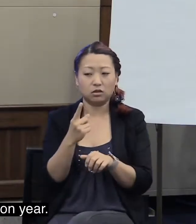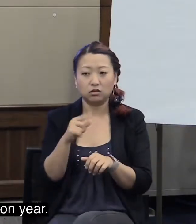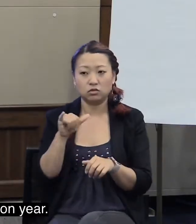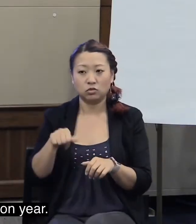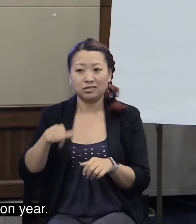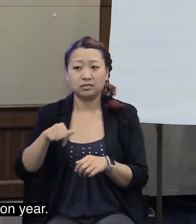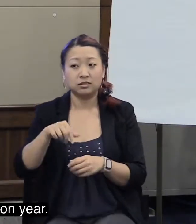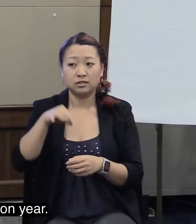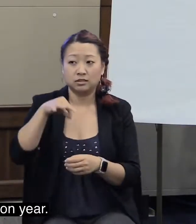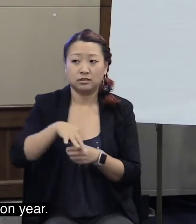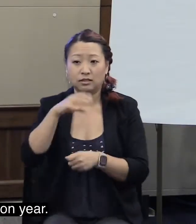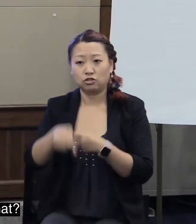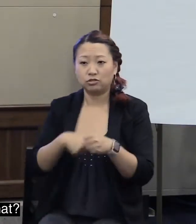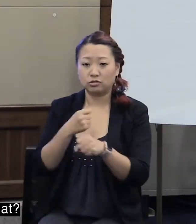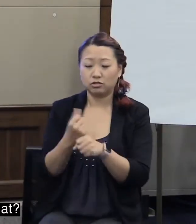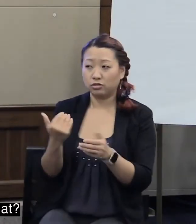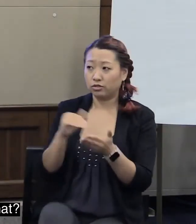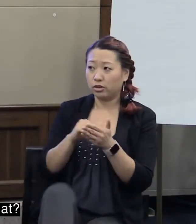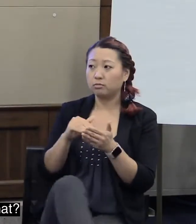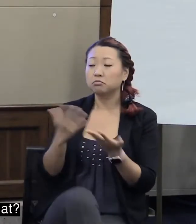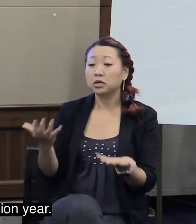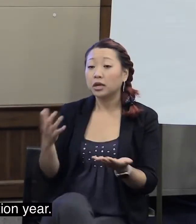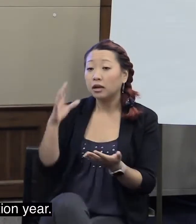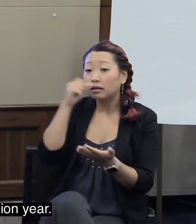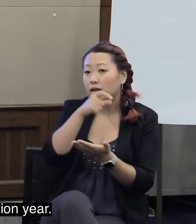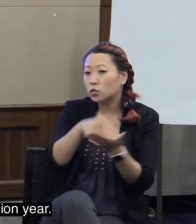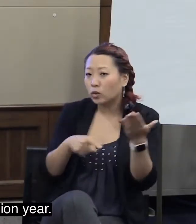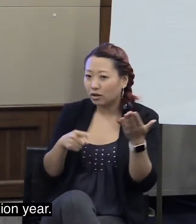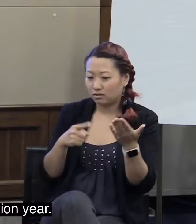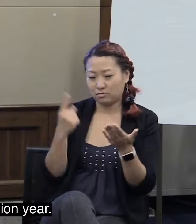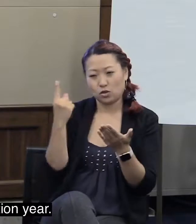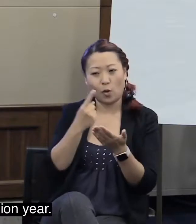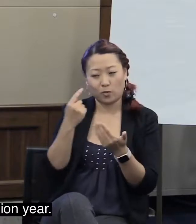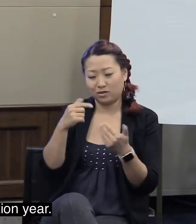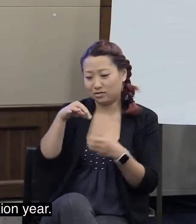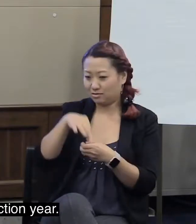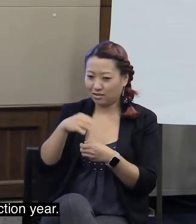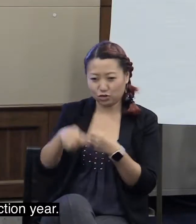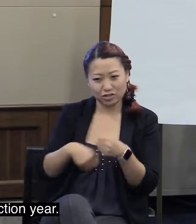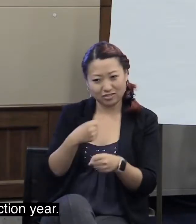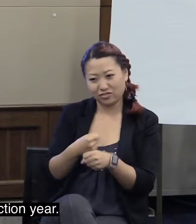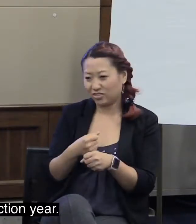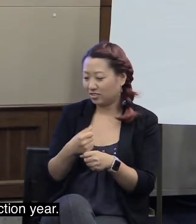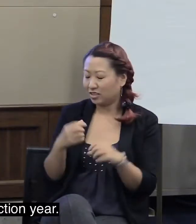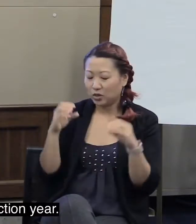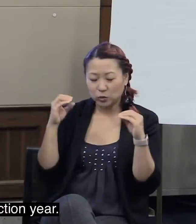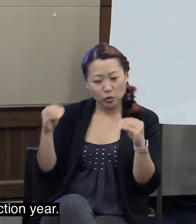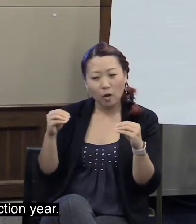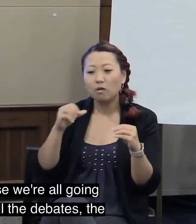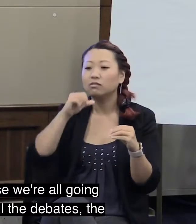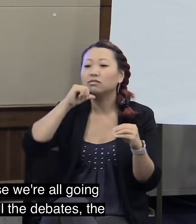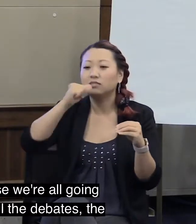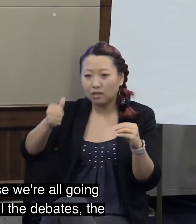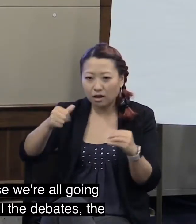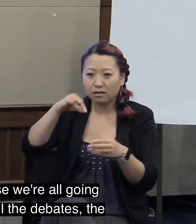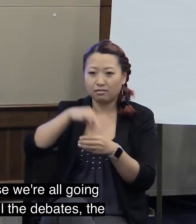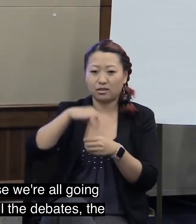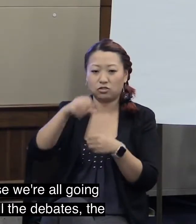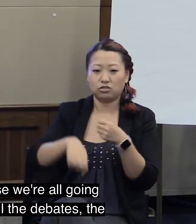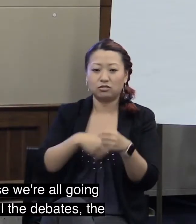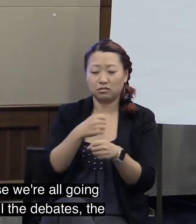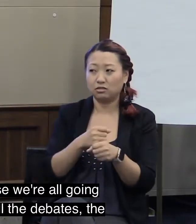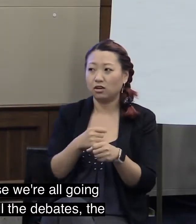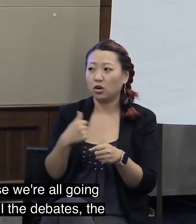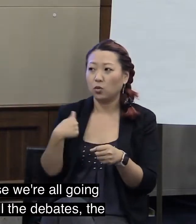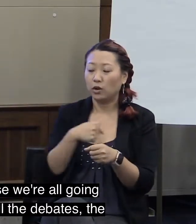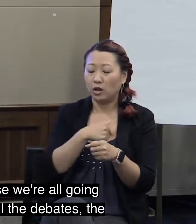election year. But guess what? It's always an election year. There is no non-election year. This election year, and of course, we're all